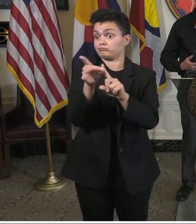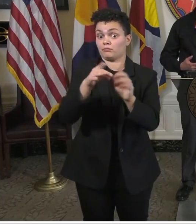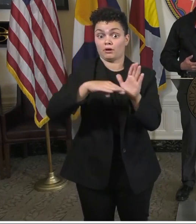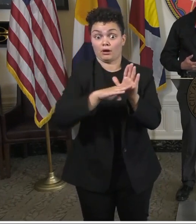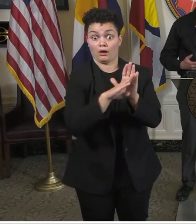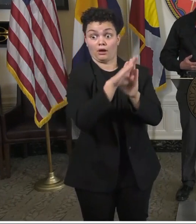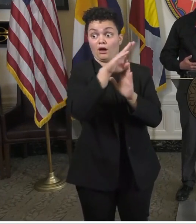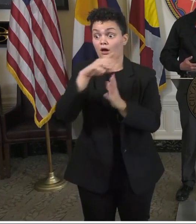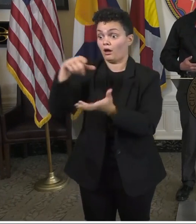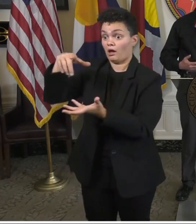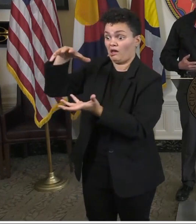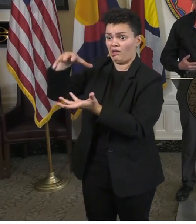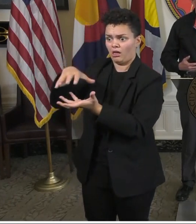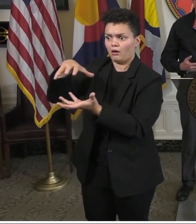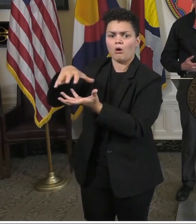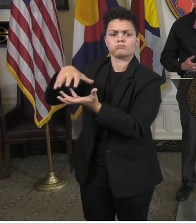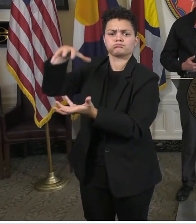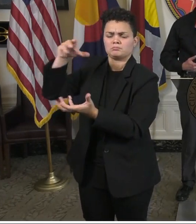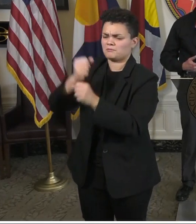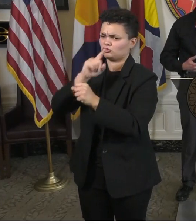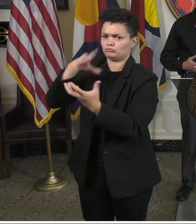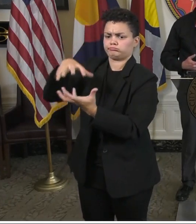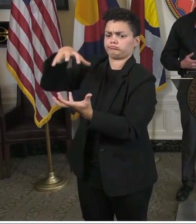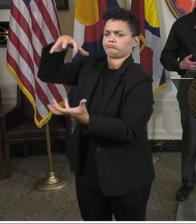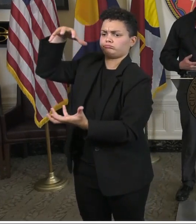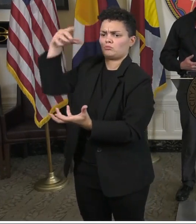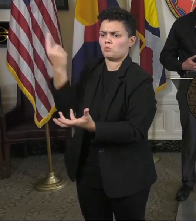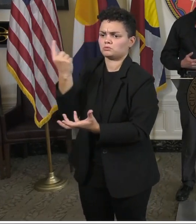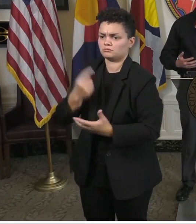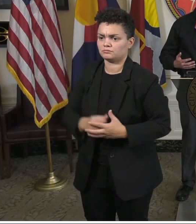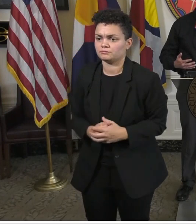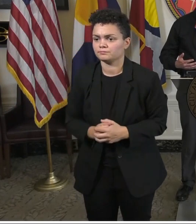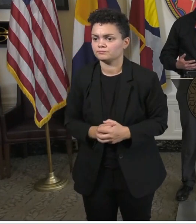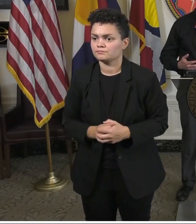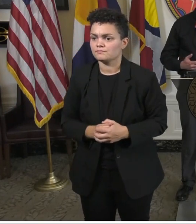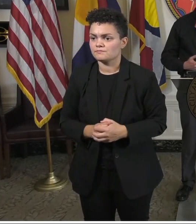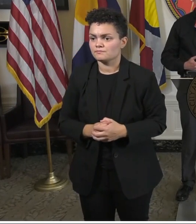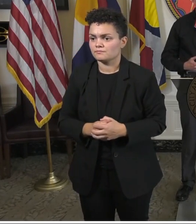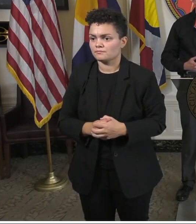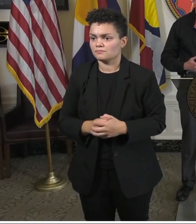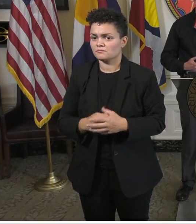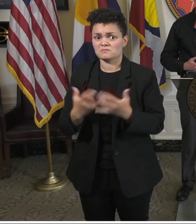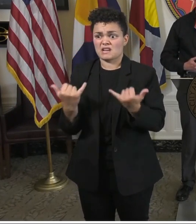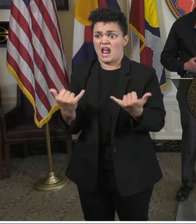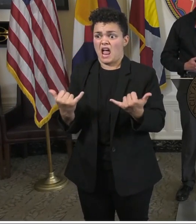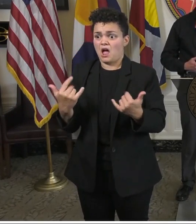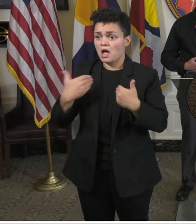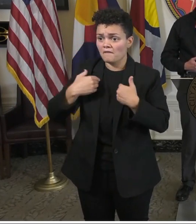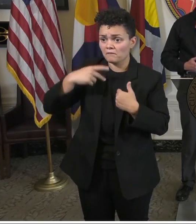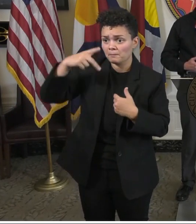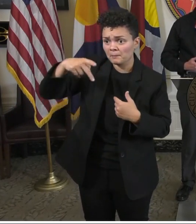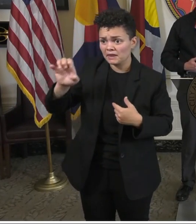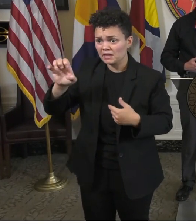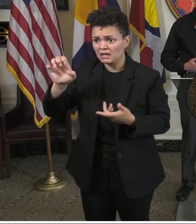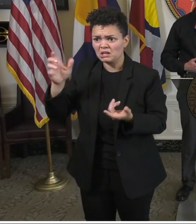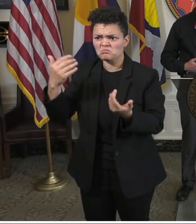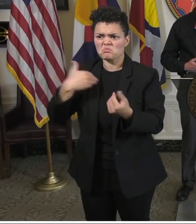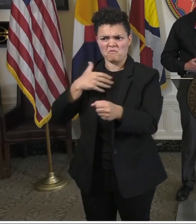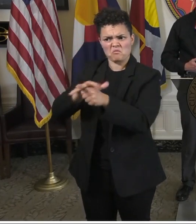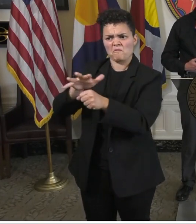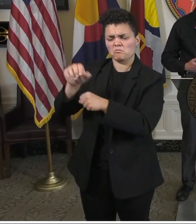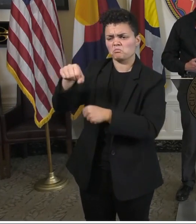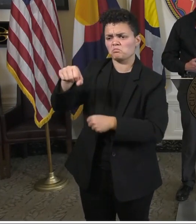right now, the good news is that generally PPE is fairly available, not in all cases, but in most cases, and we're in pretty decent